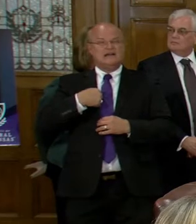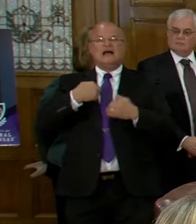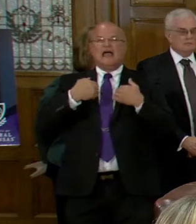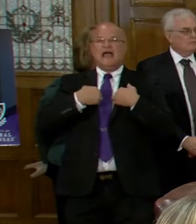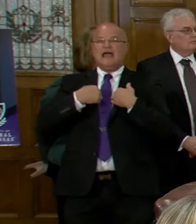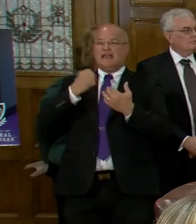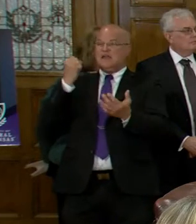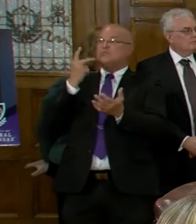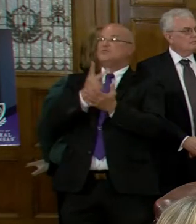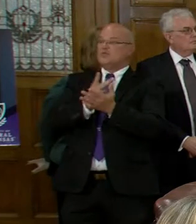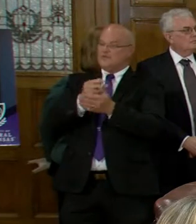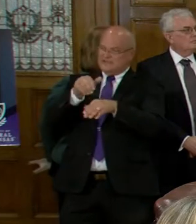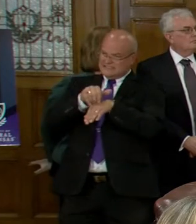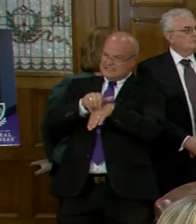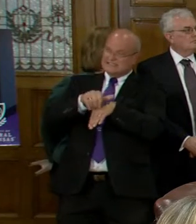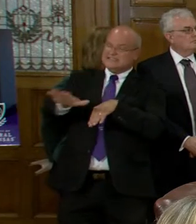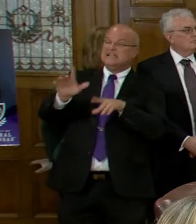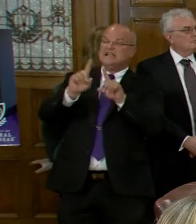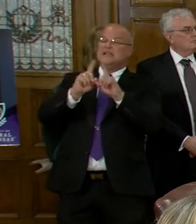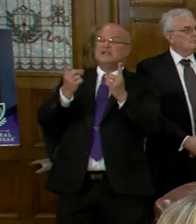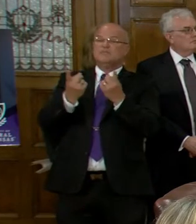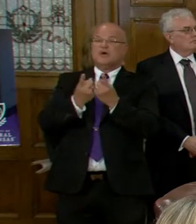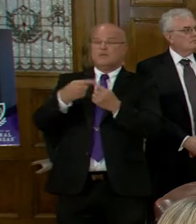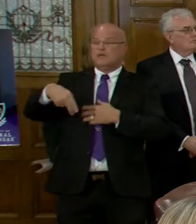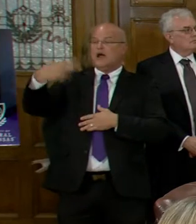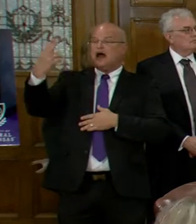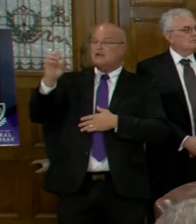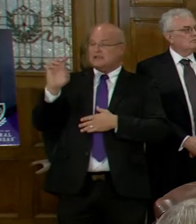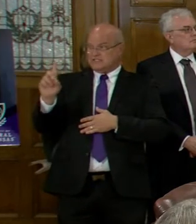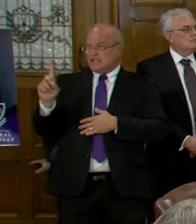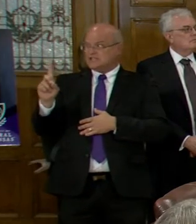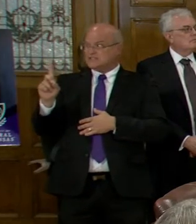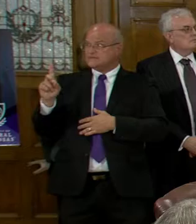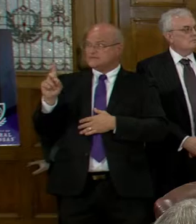had approval to send to the Department of Higher